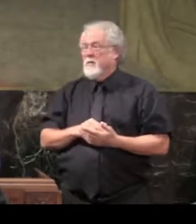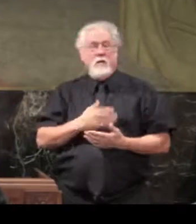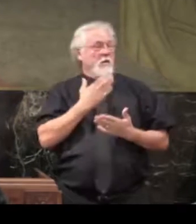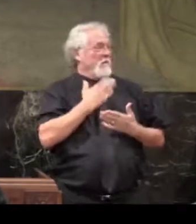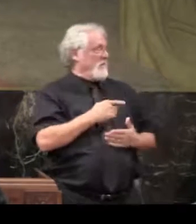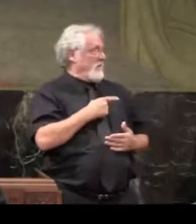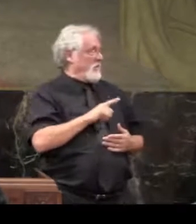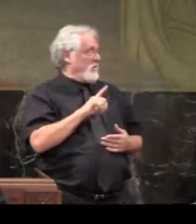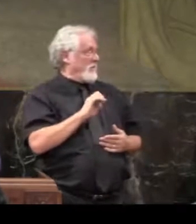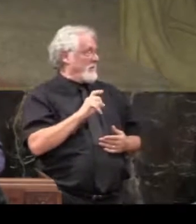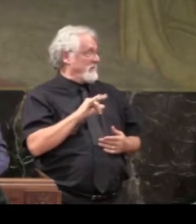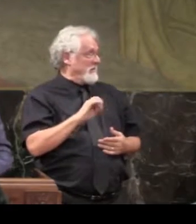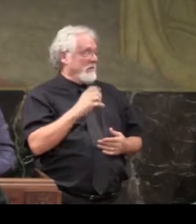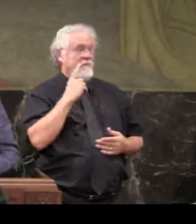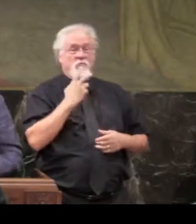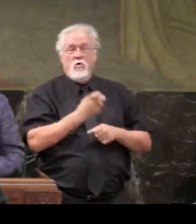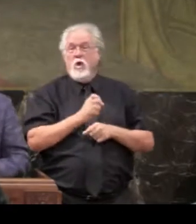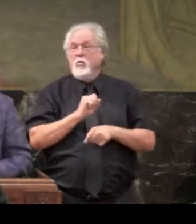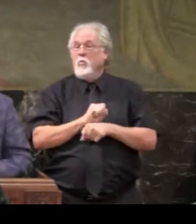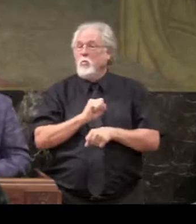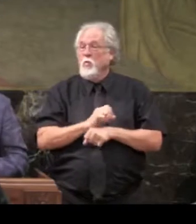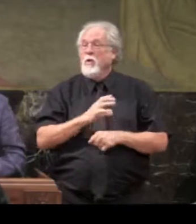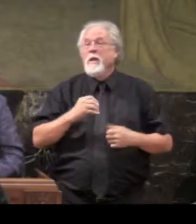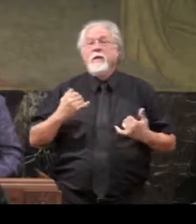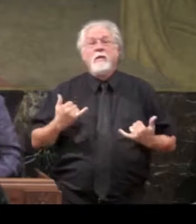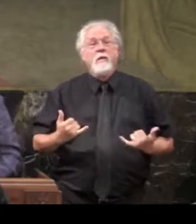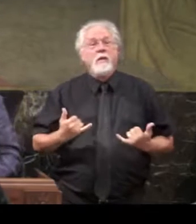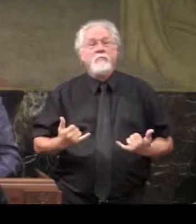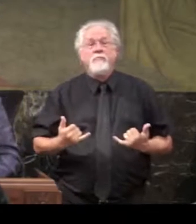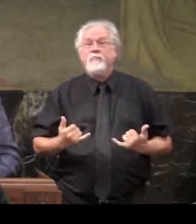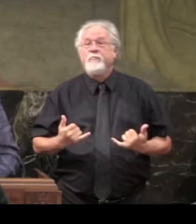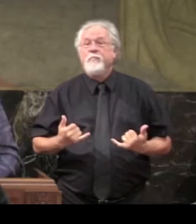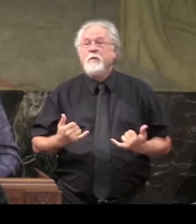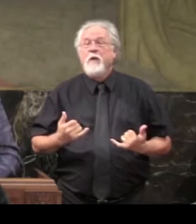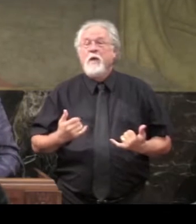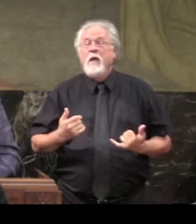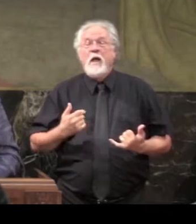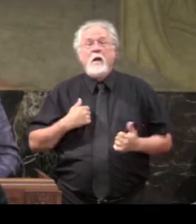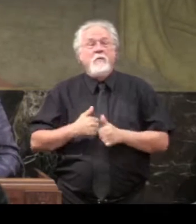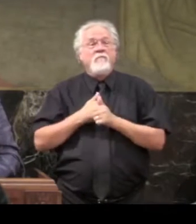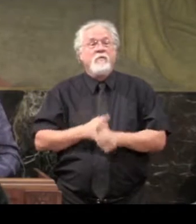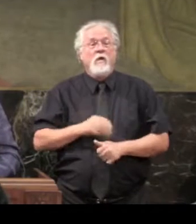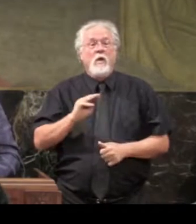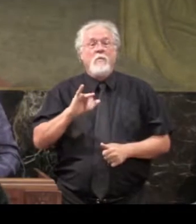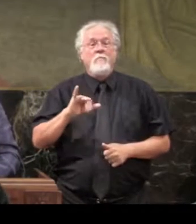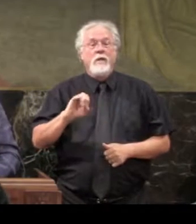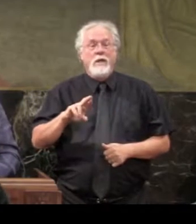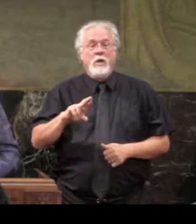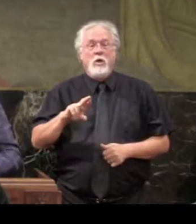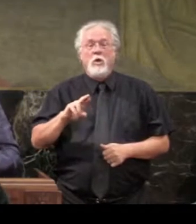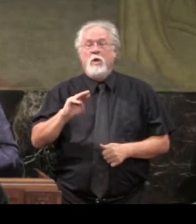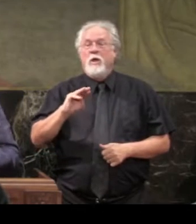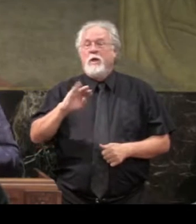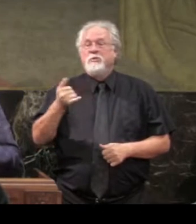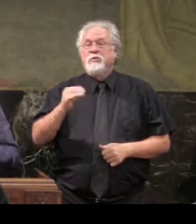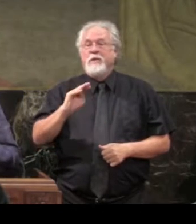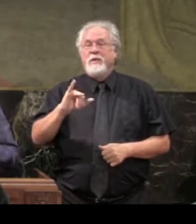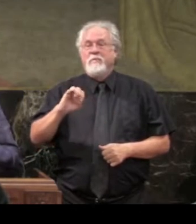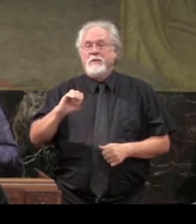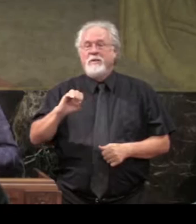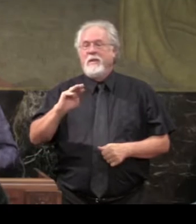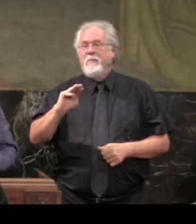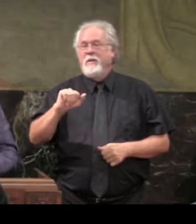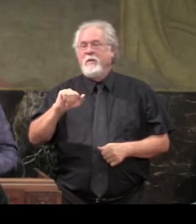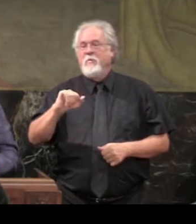want to thank you, Leslie, for your hard work. And at this time, I'm going to be followed by Mayor Jamie Mayo, who's going to talk about